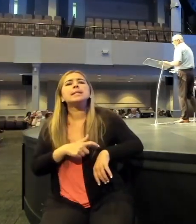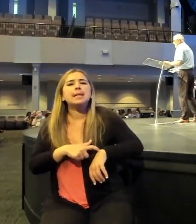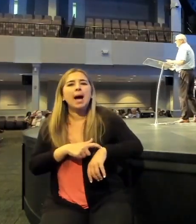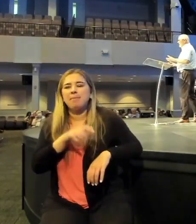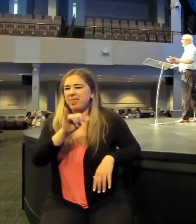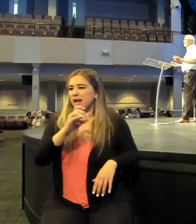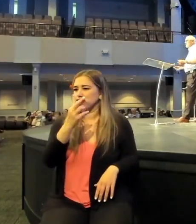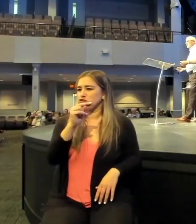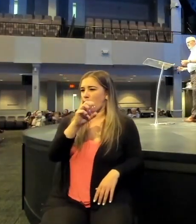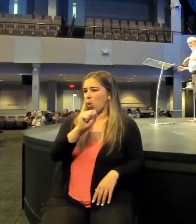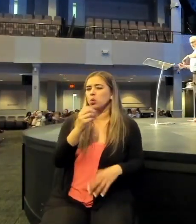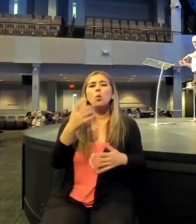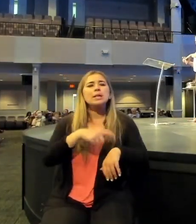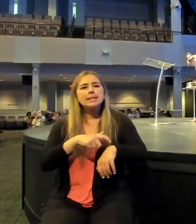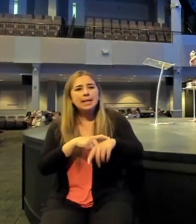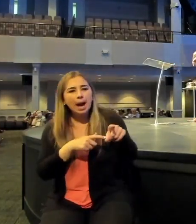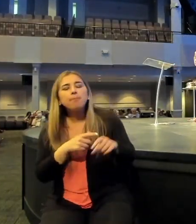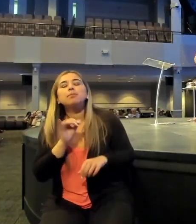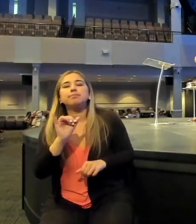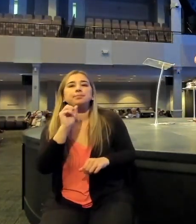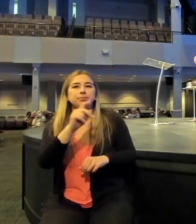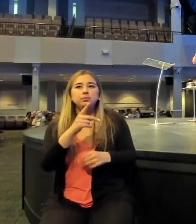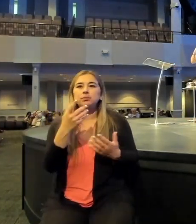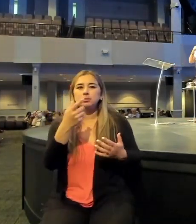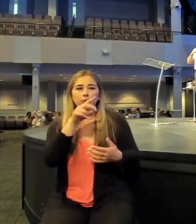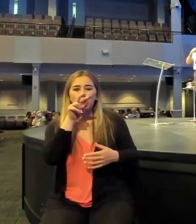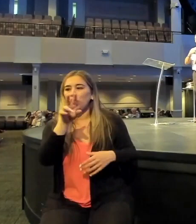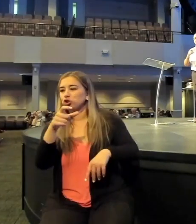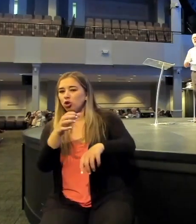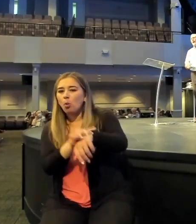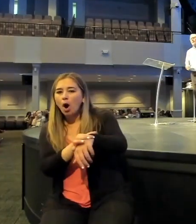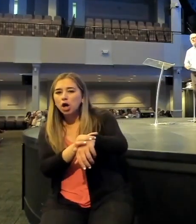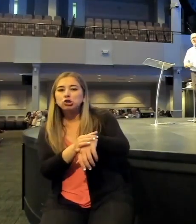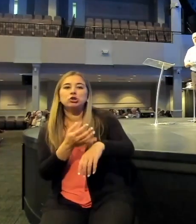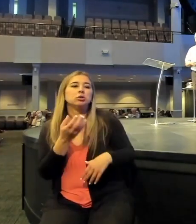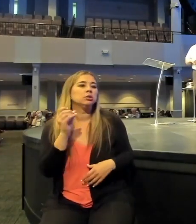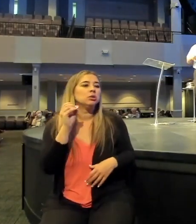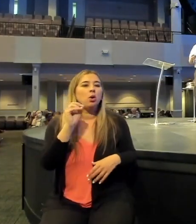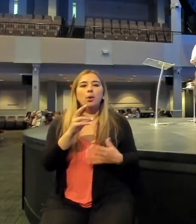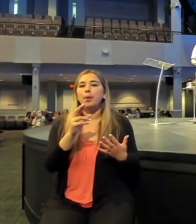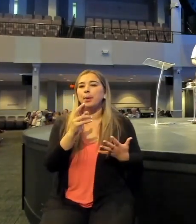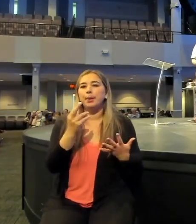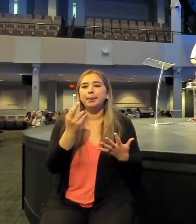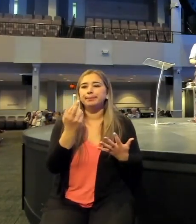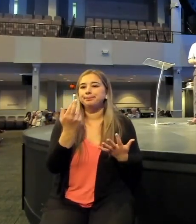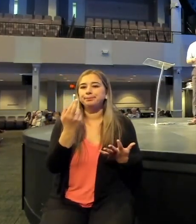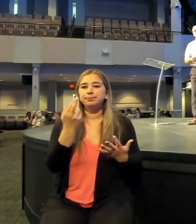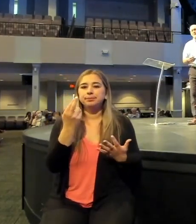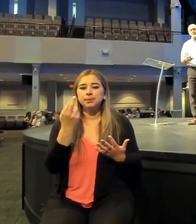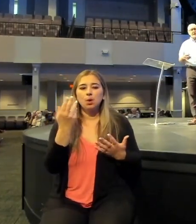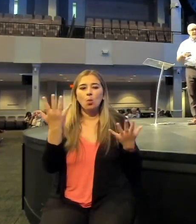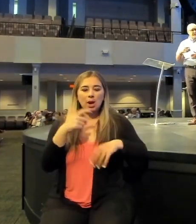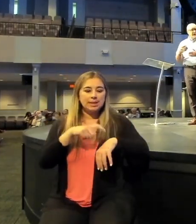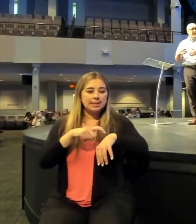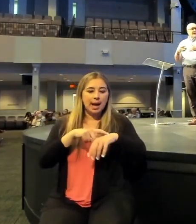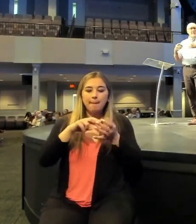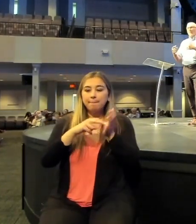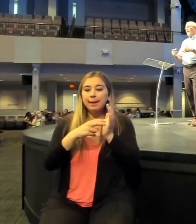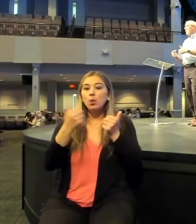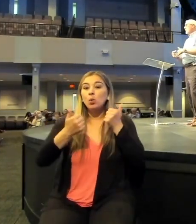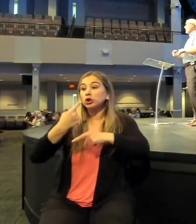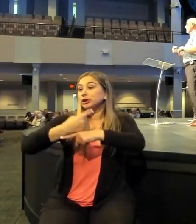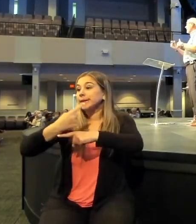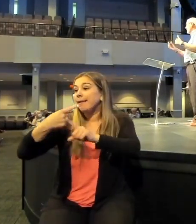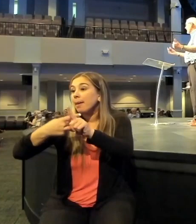it? What time is it? Says, okay, what does it say on your watch? Or what time is it in the sense of the day of